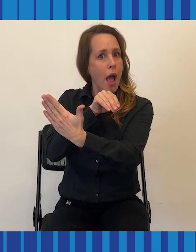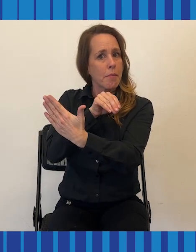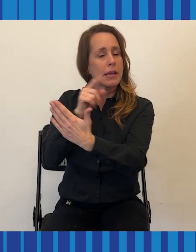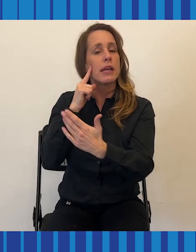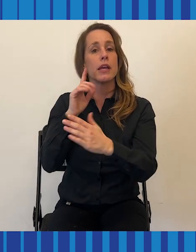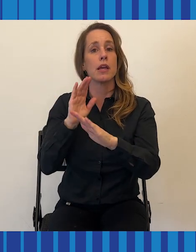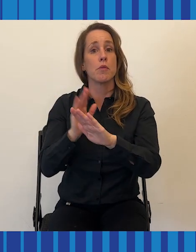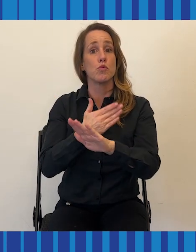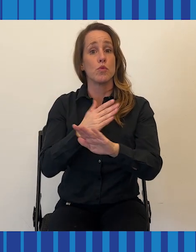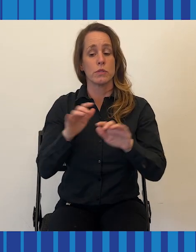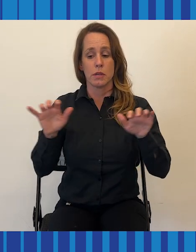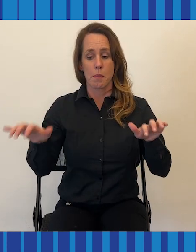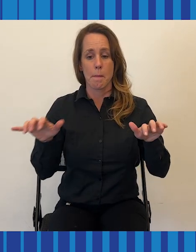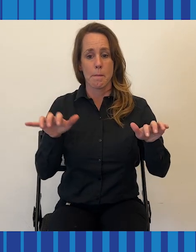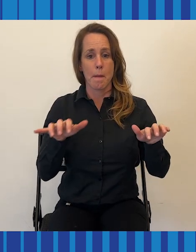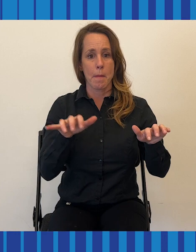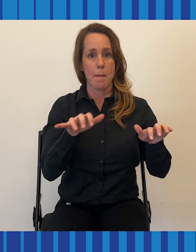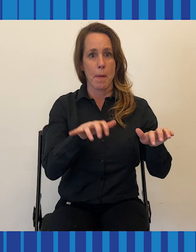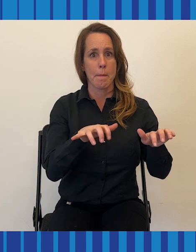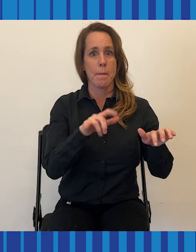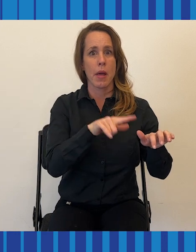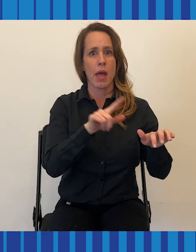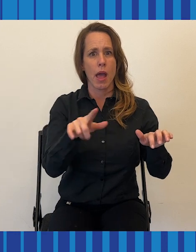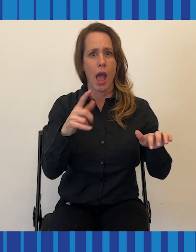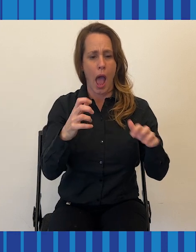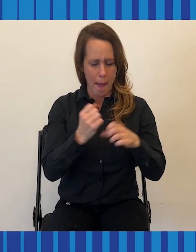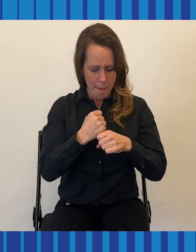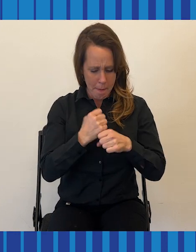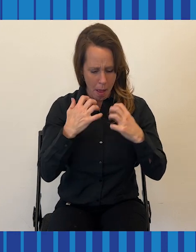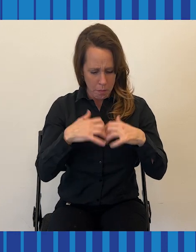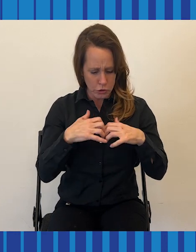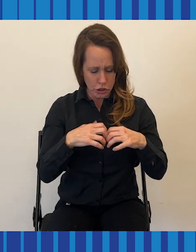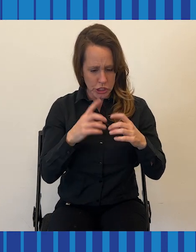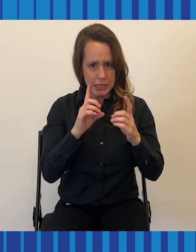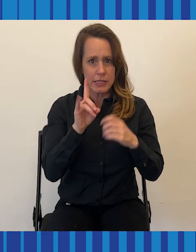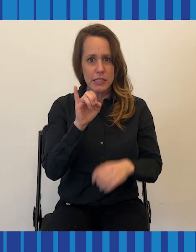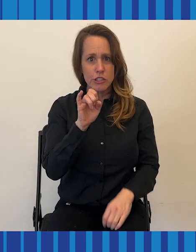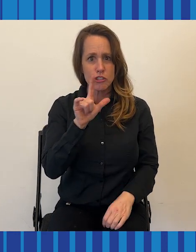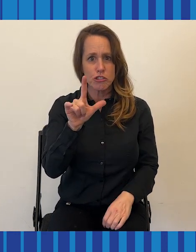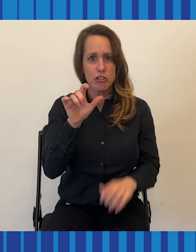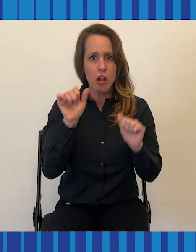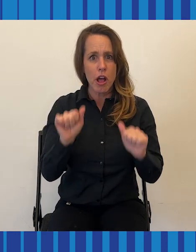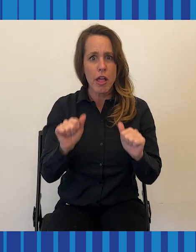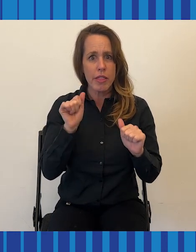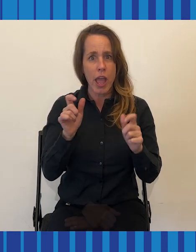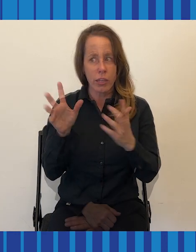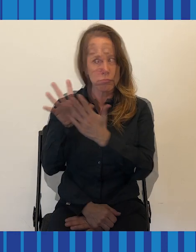What I tried to do then was to build a digital instrument that reproduced this experience.